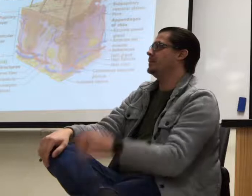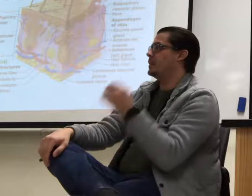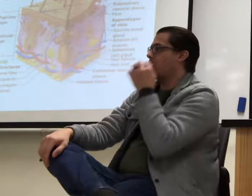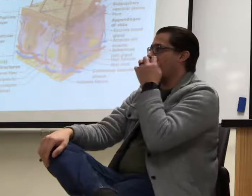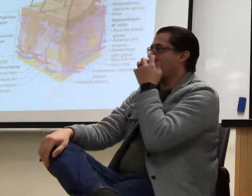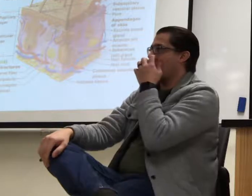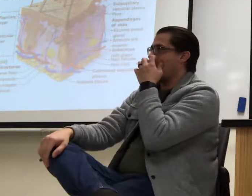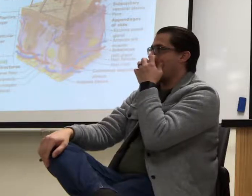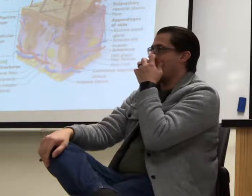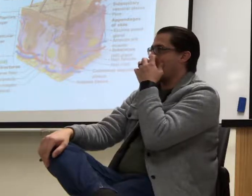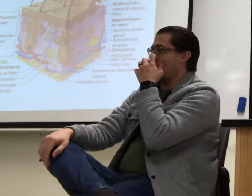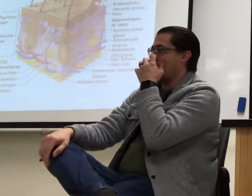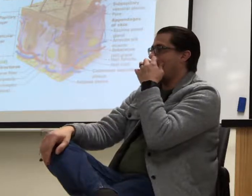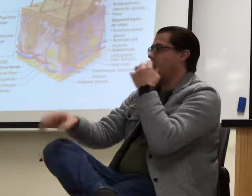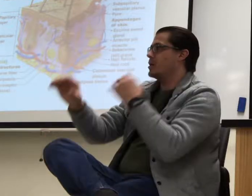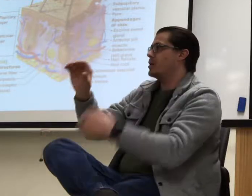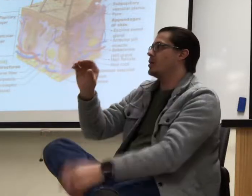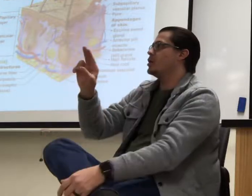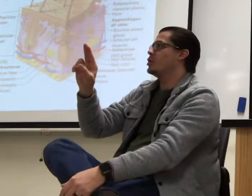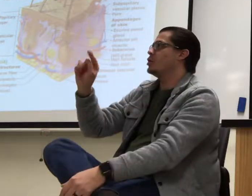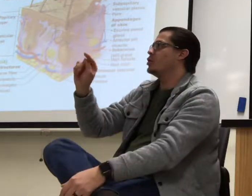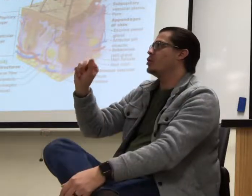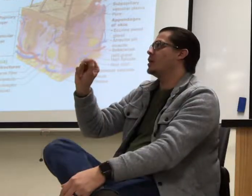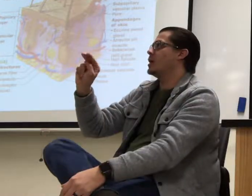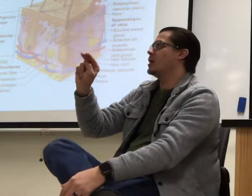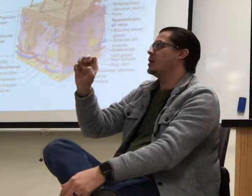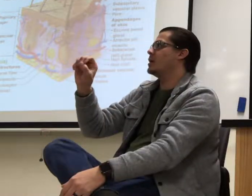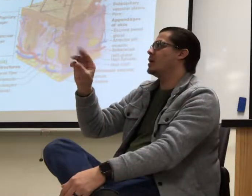Remember, it's a cutaneous membrane.